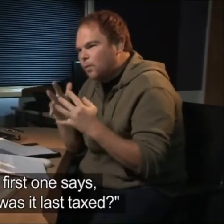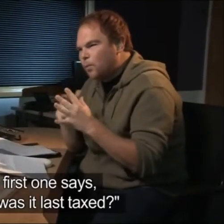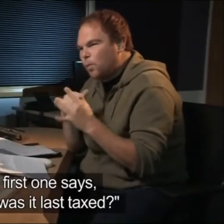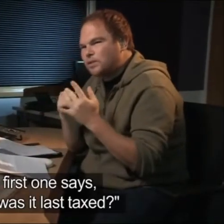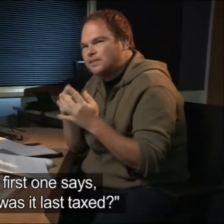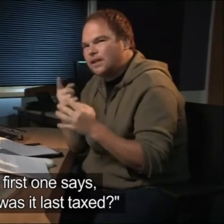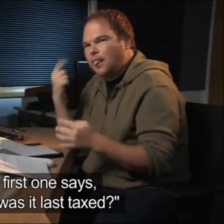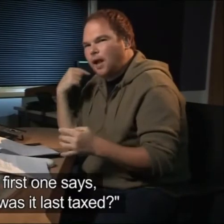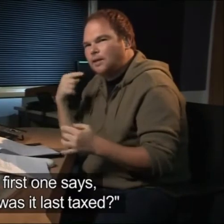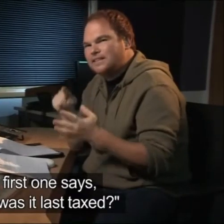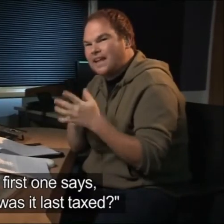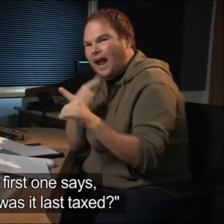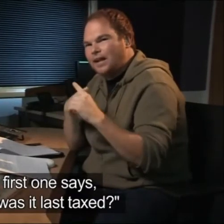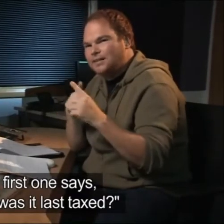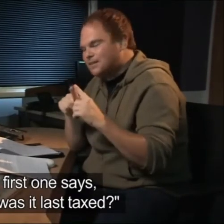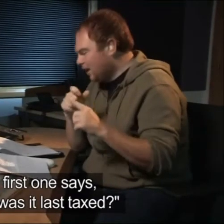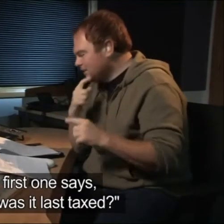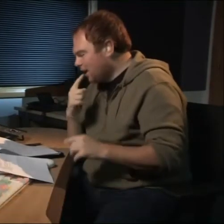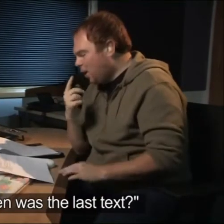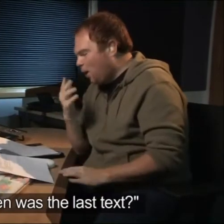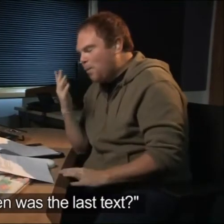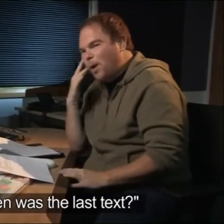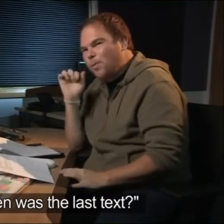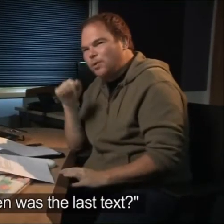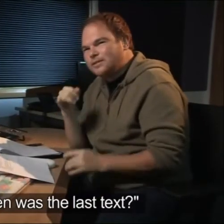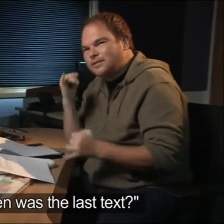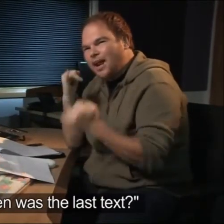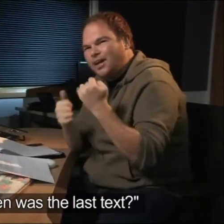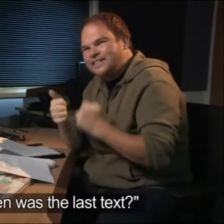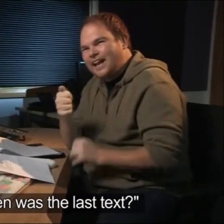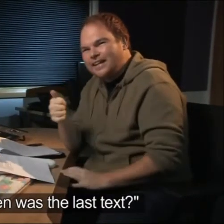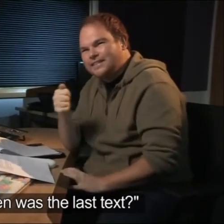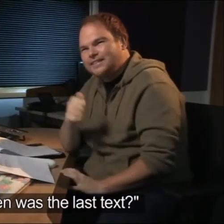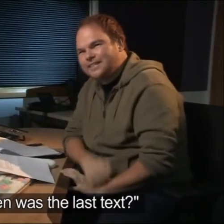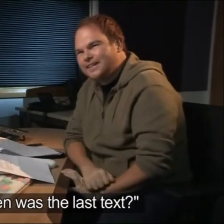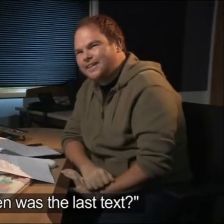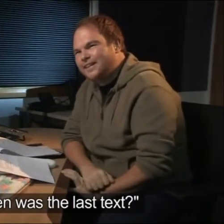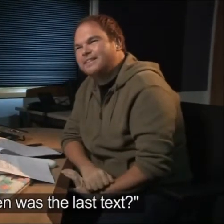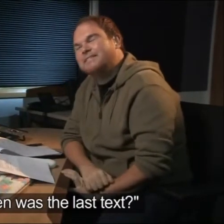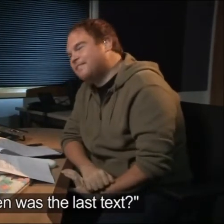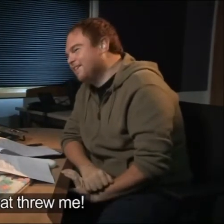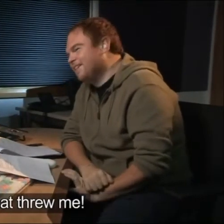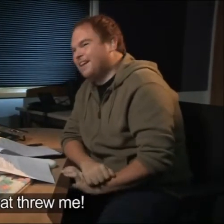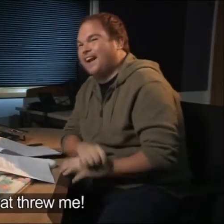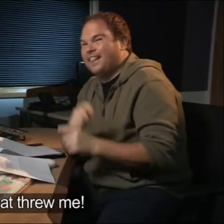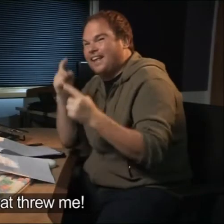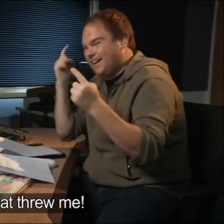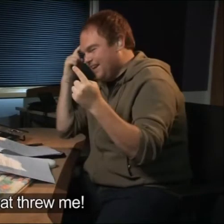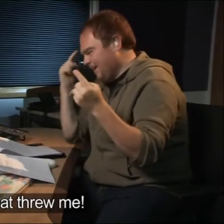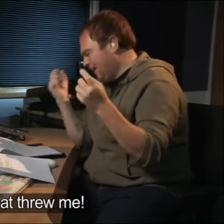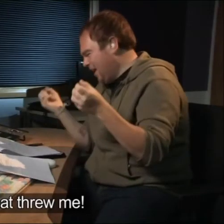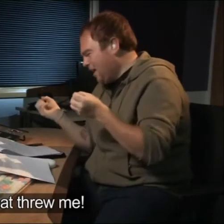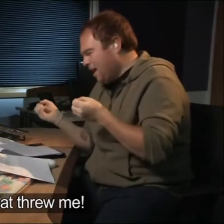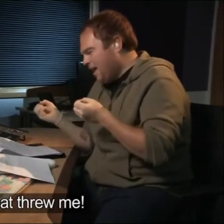This first one says, when was it last taxed? I put, when was the last text?